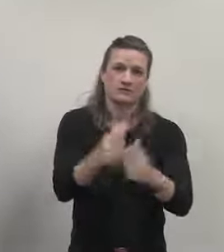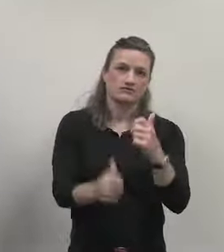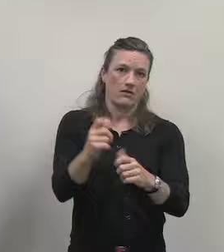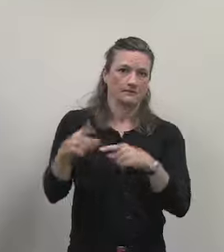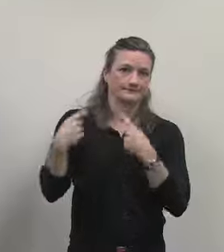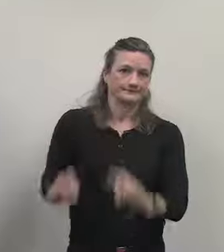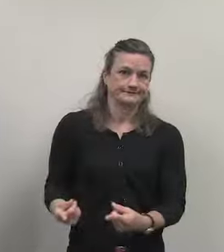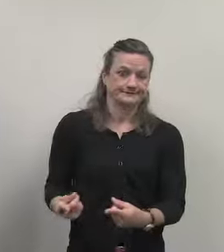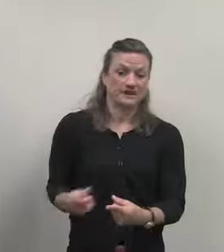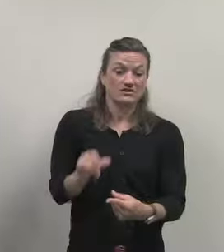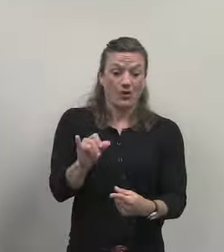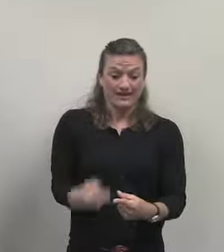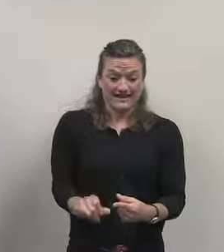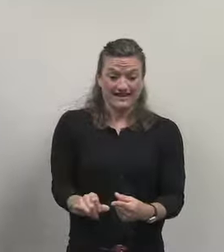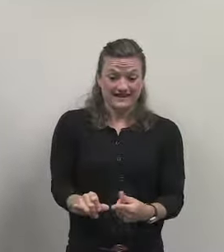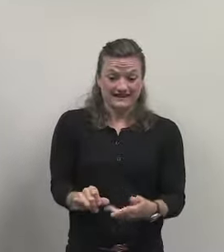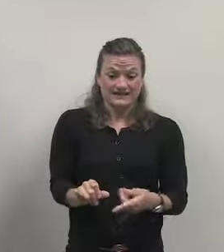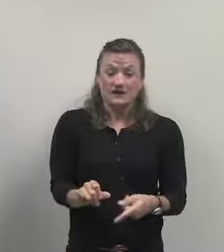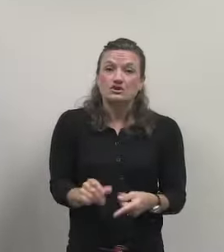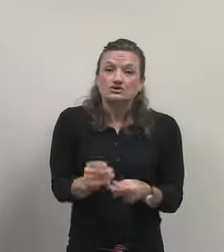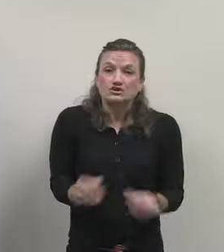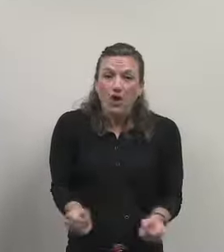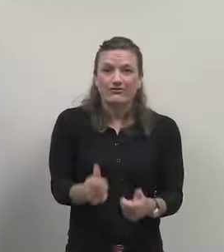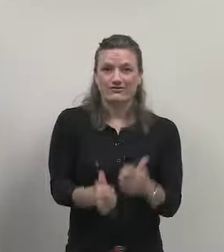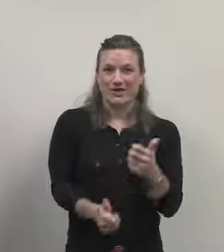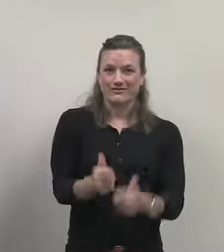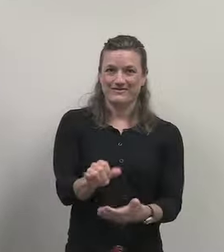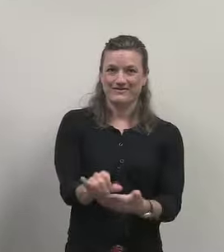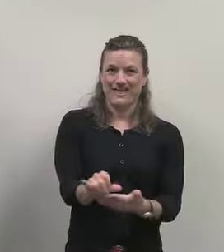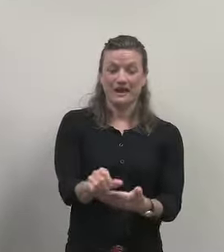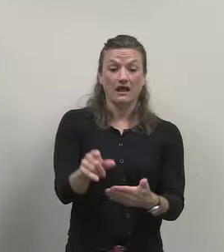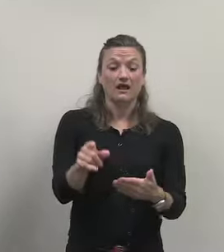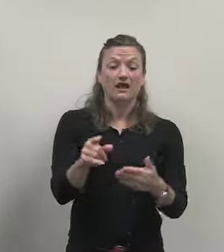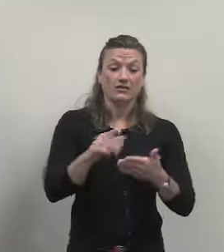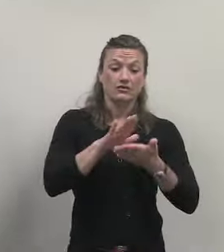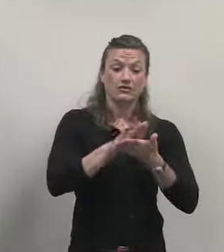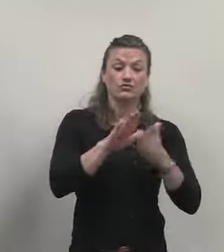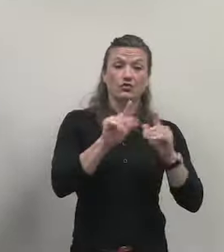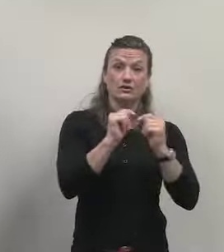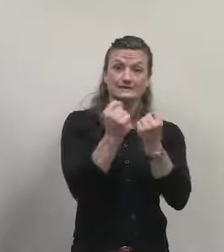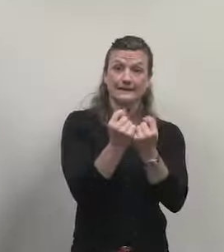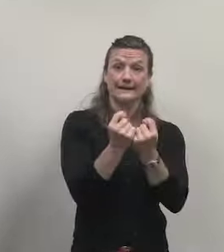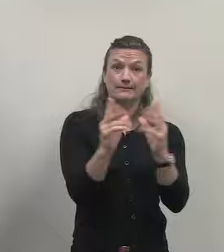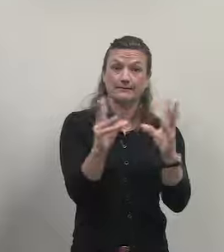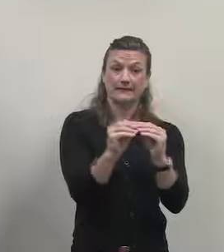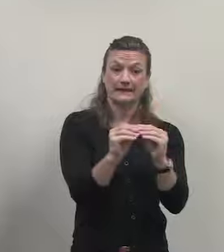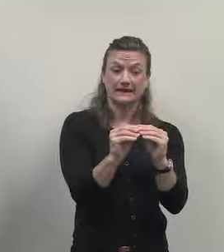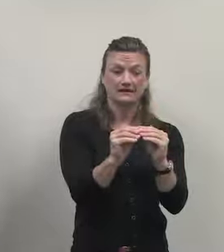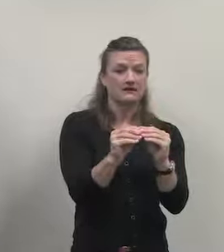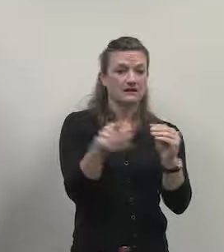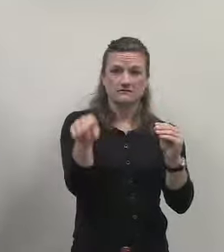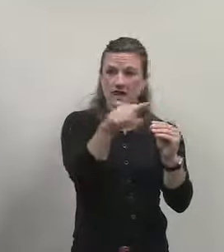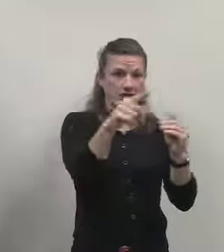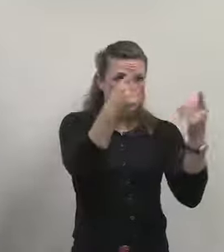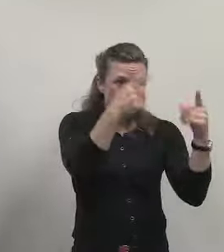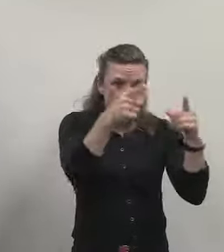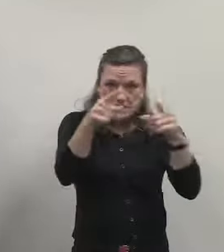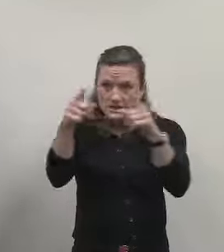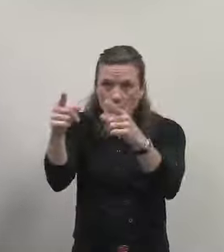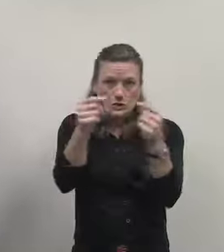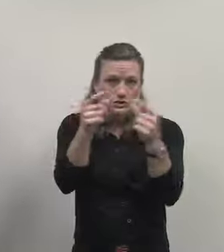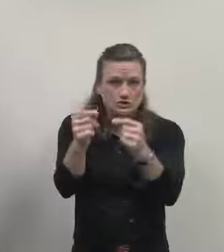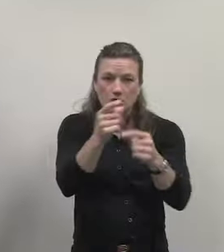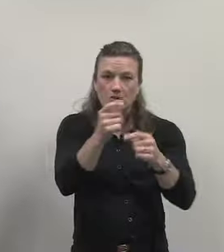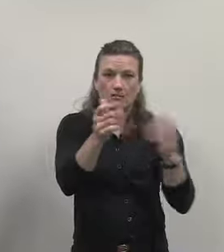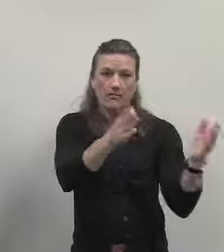this solves that problem because they've agreed to do it at the school level team meeting. That information is then brought back to the IEP team